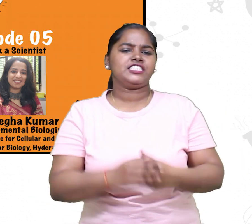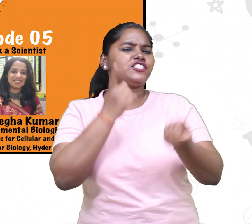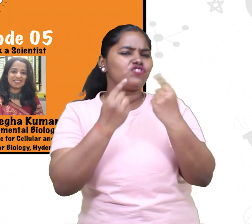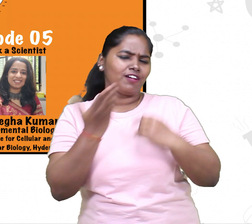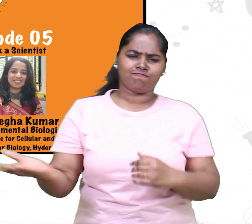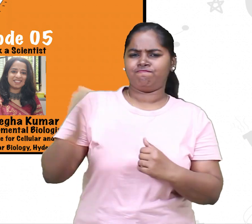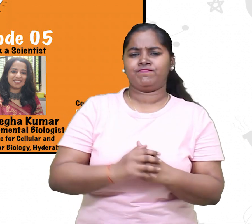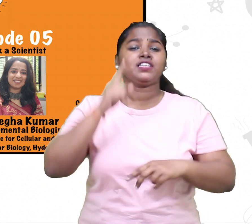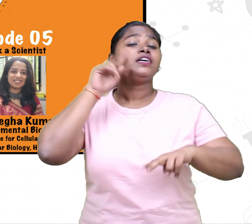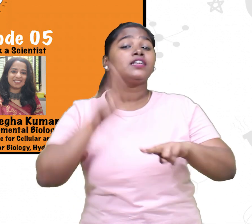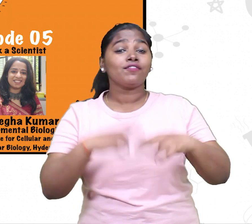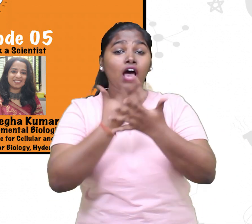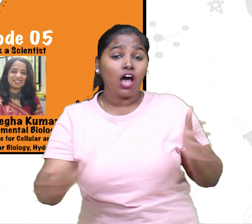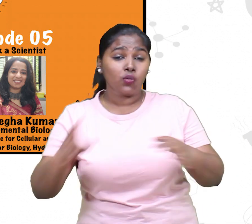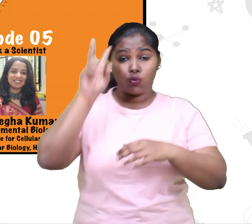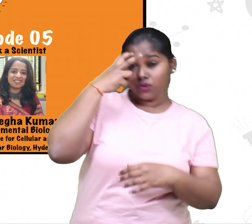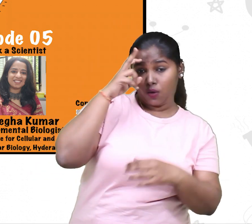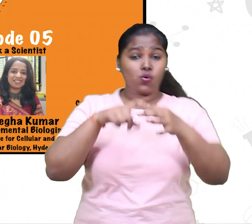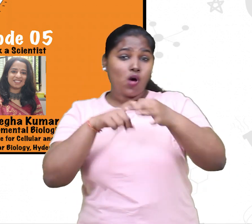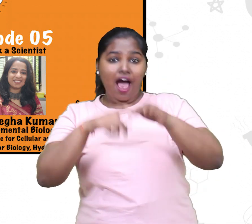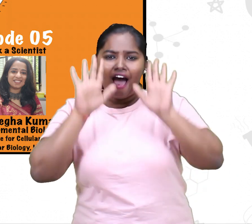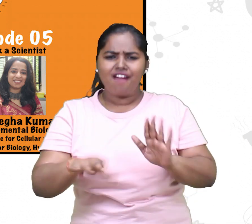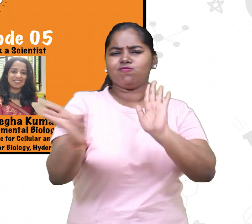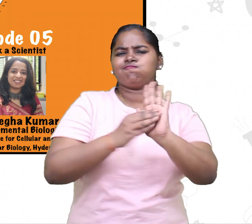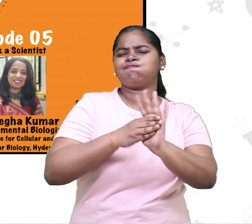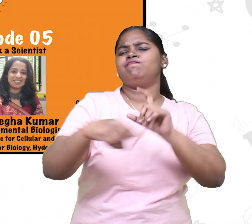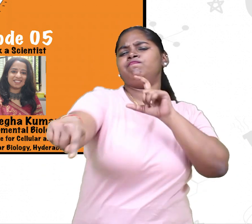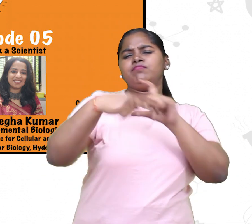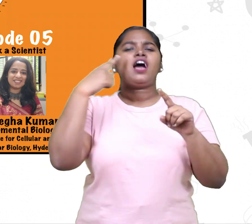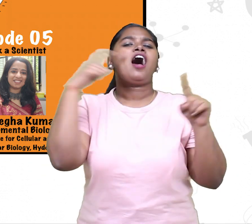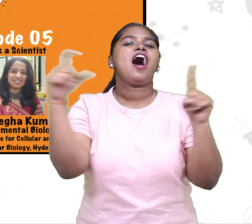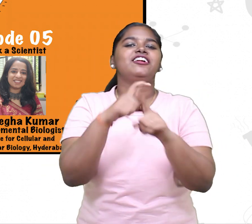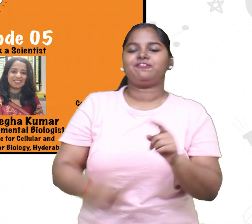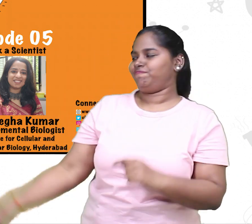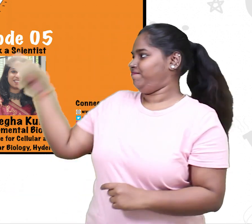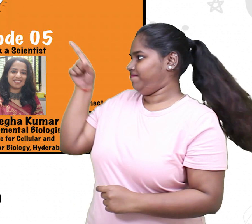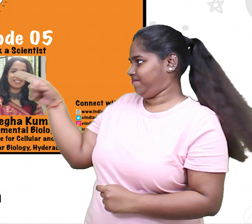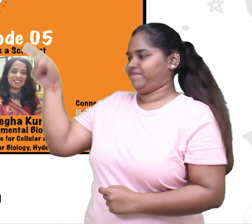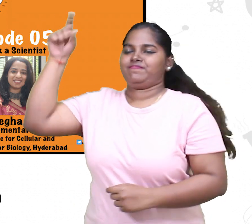notes. If you have any questions you want us to explore, shoot them away to